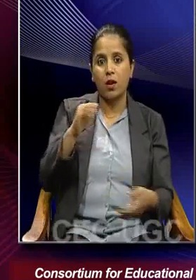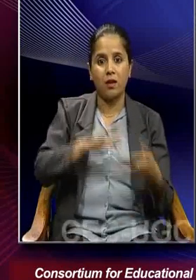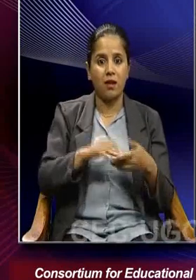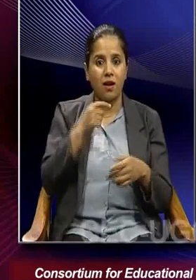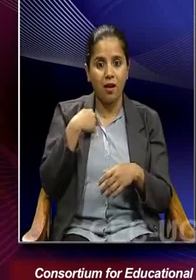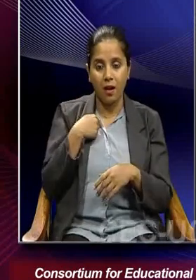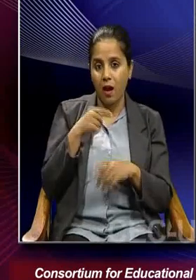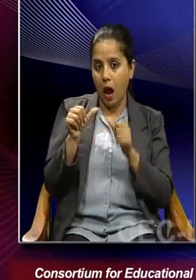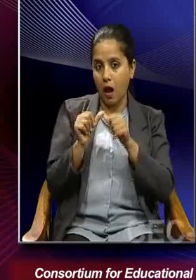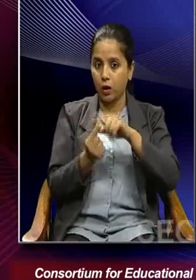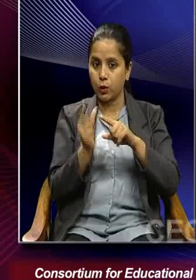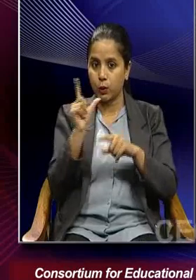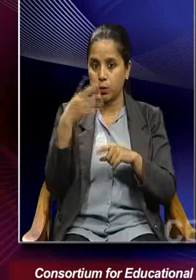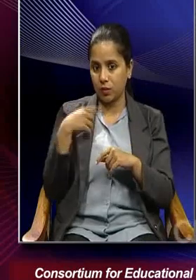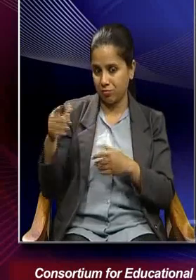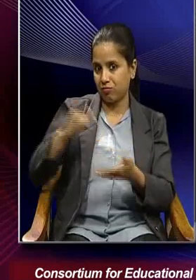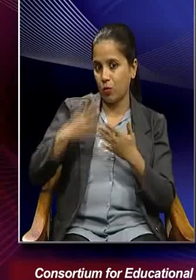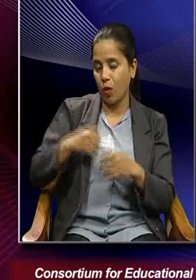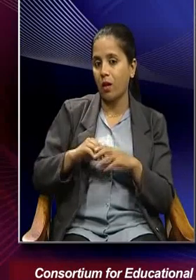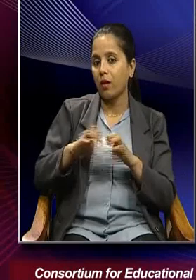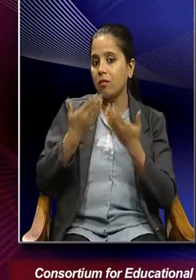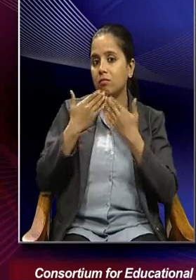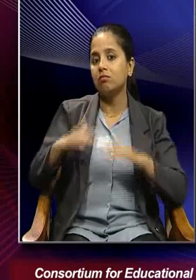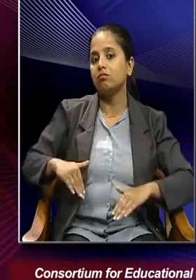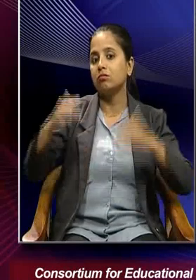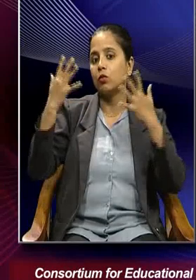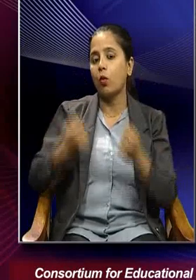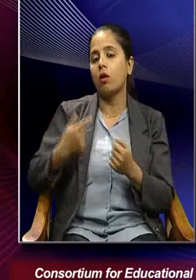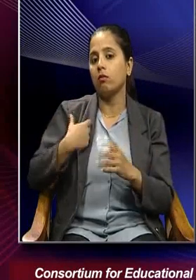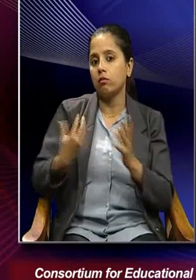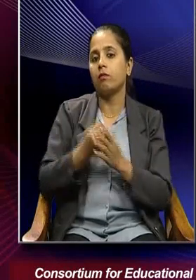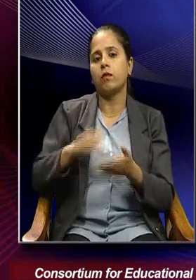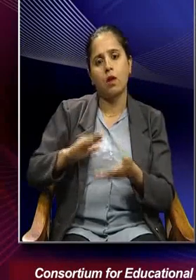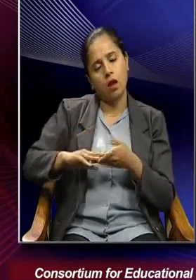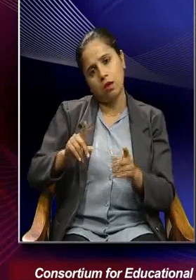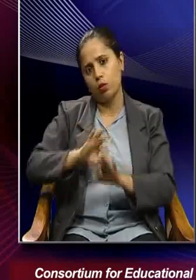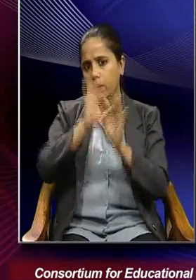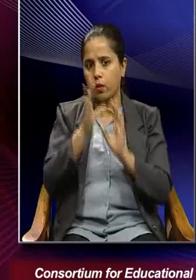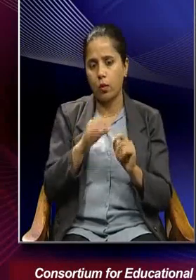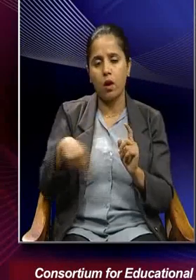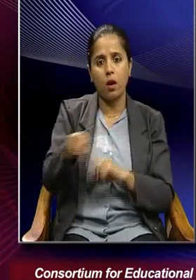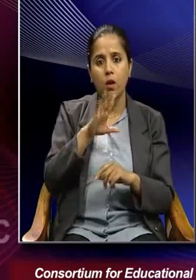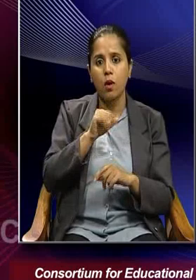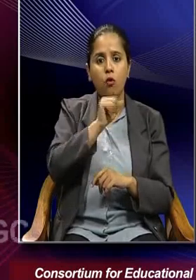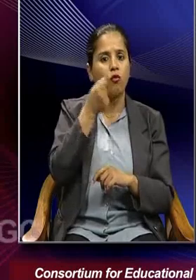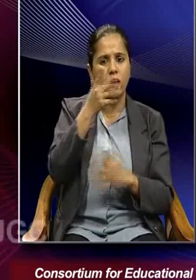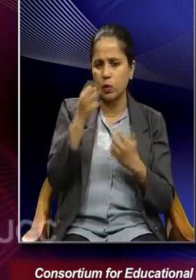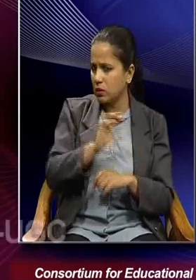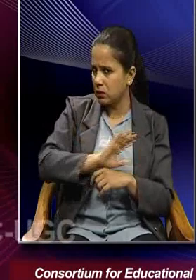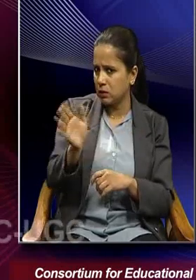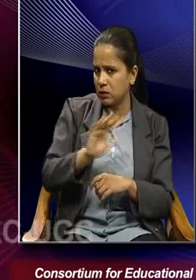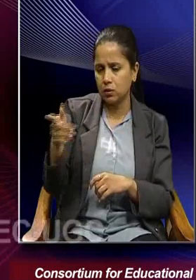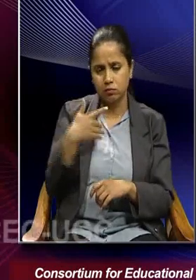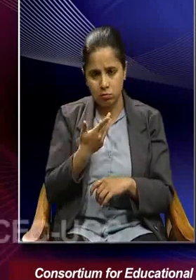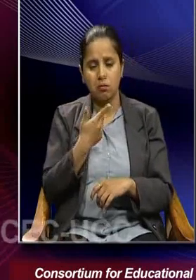classmate Atul Agnihotri, and this she is ready to marry against the wishes of her father. So